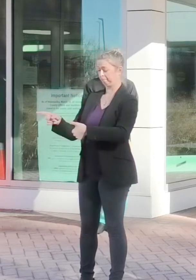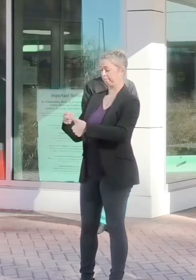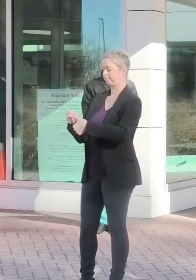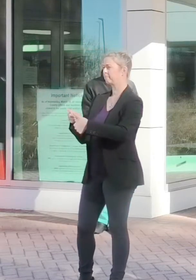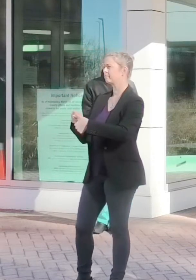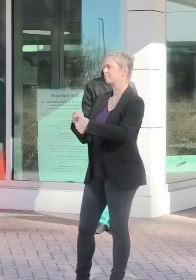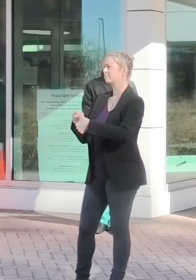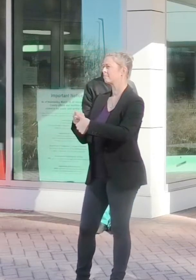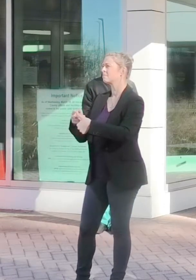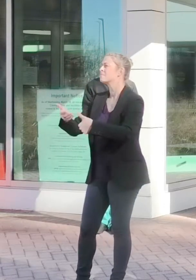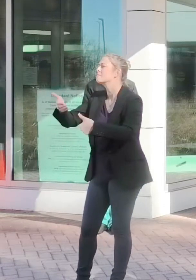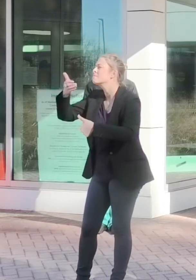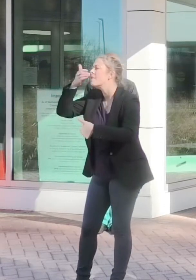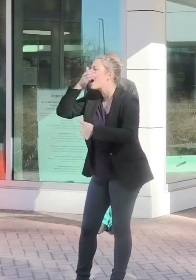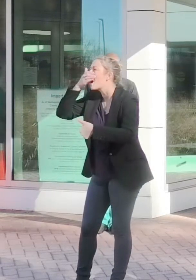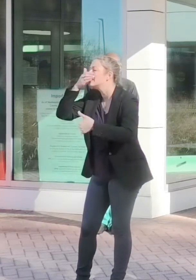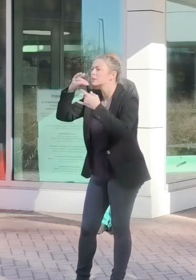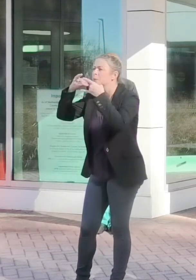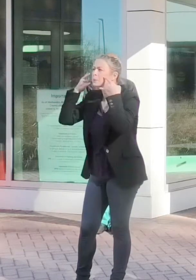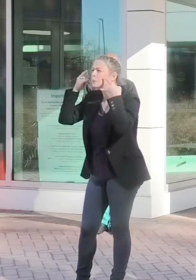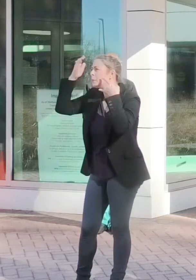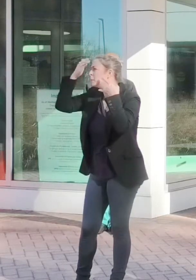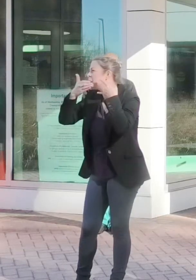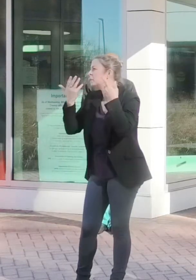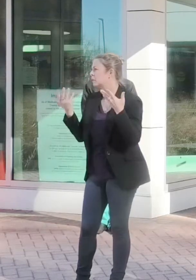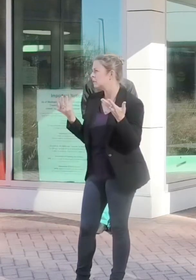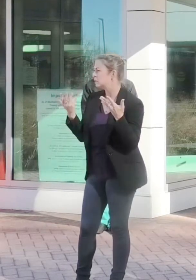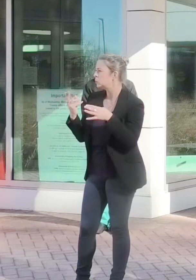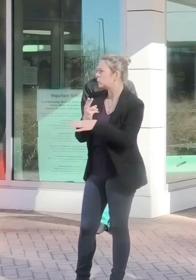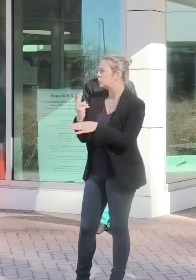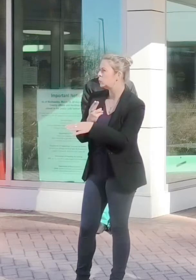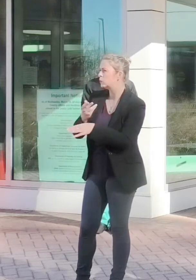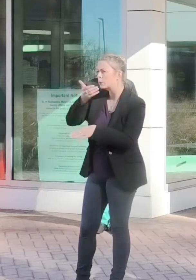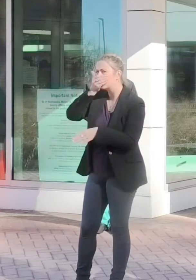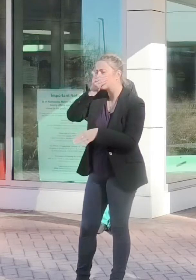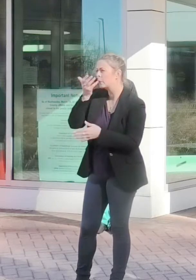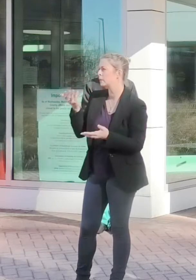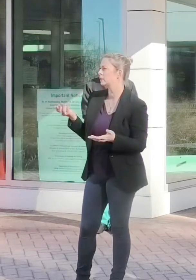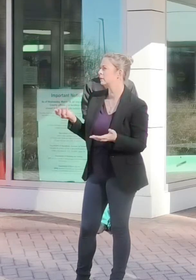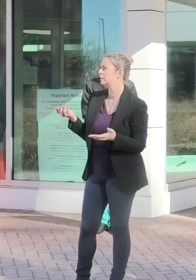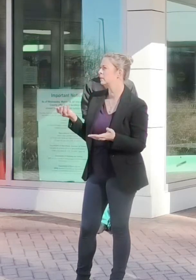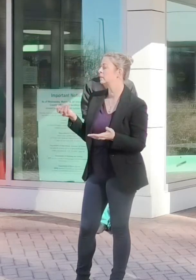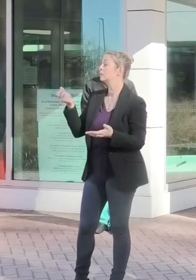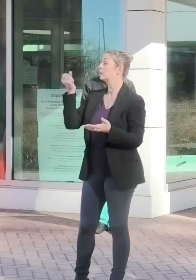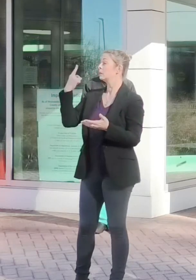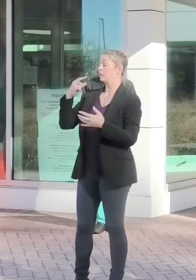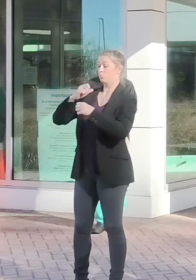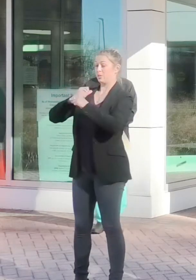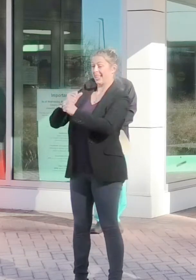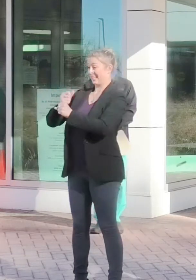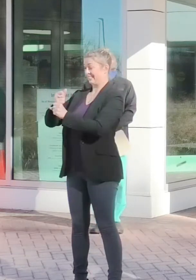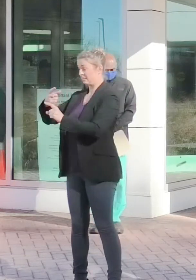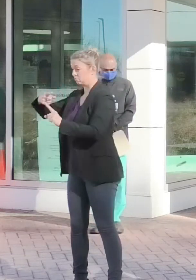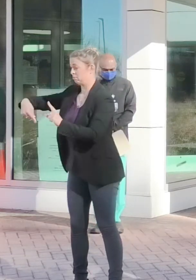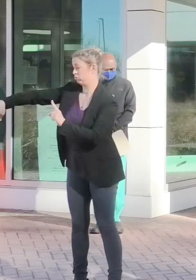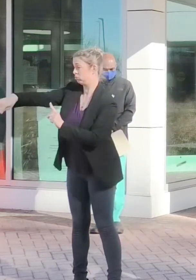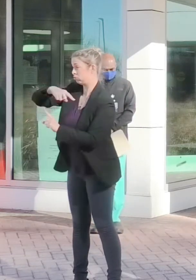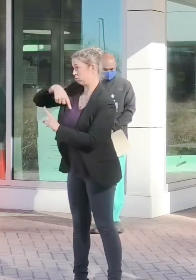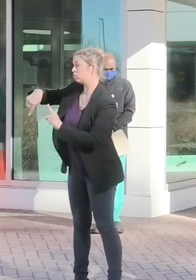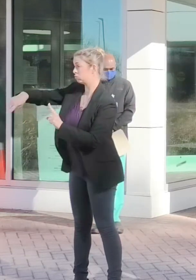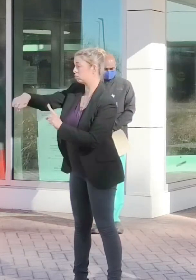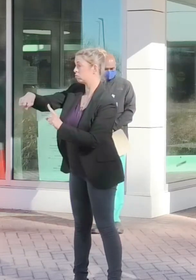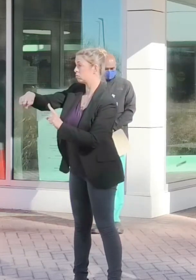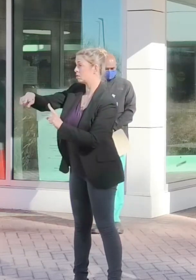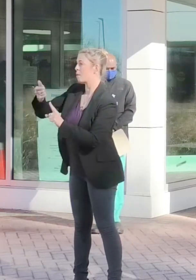Wear a mask and facial covering. We know that it not only protects others, but data shows that